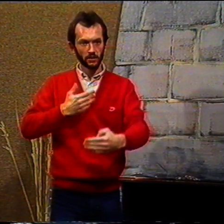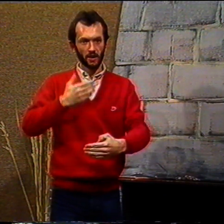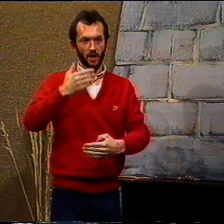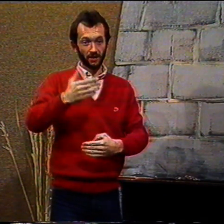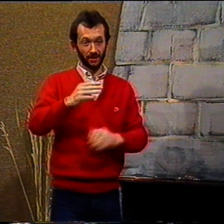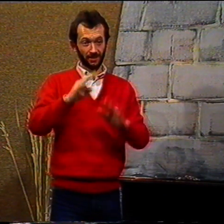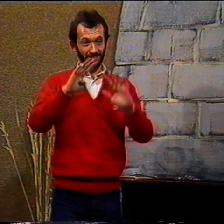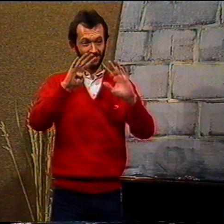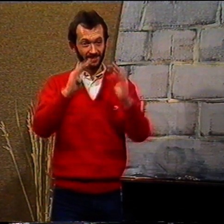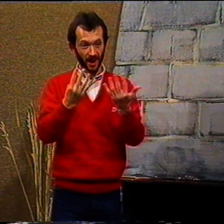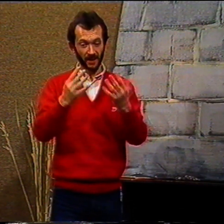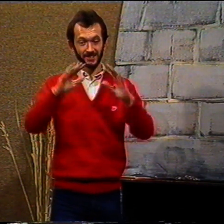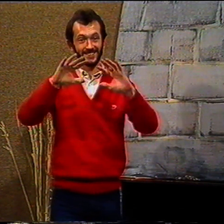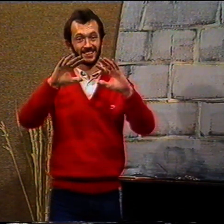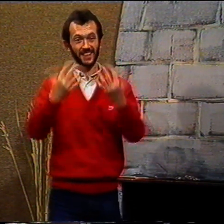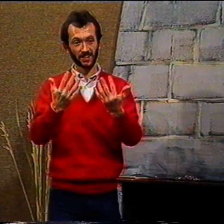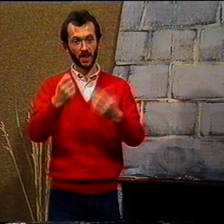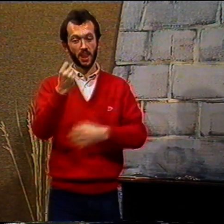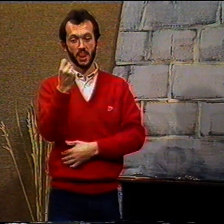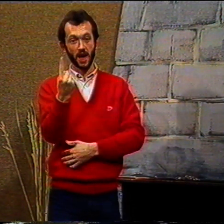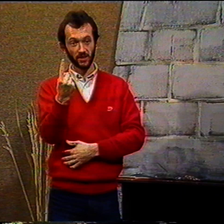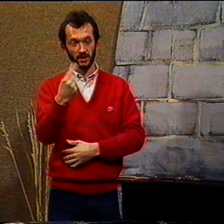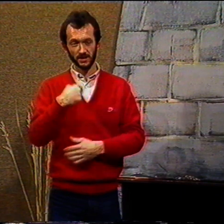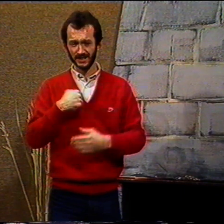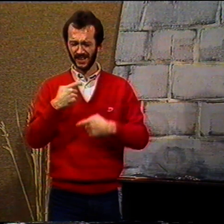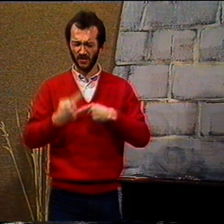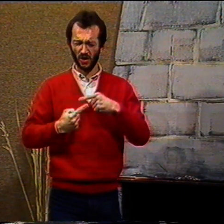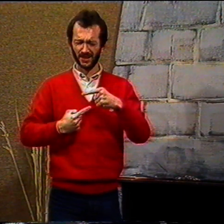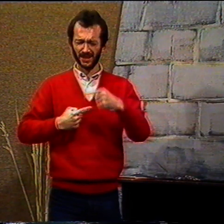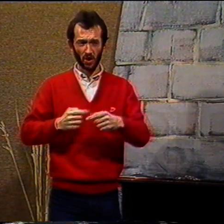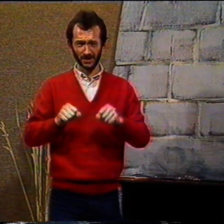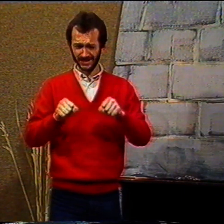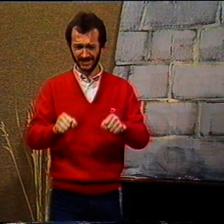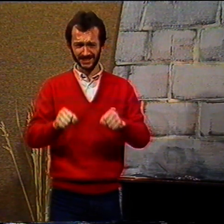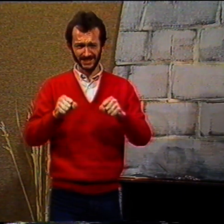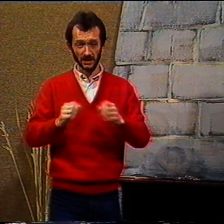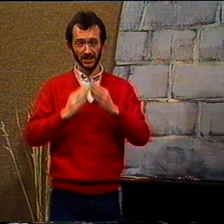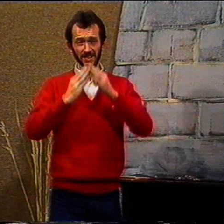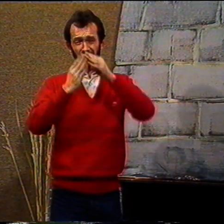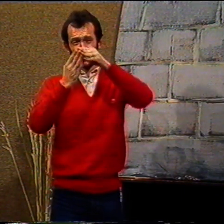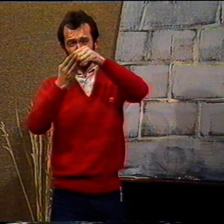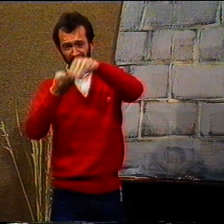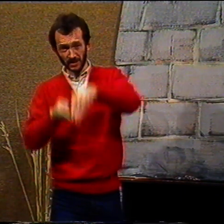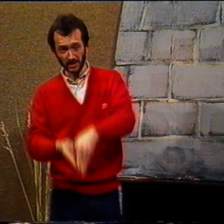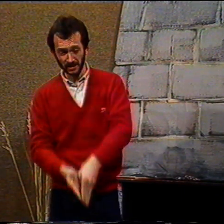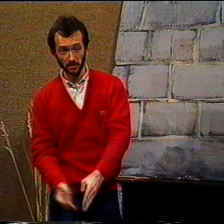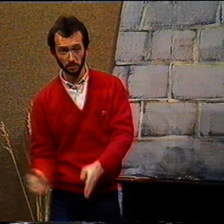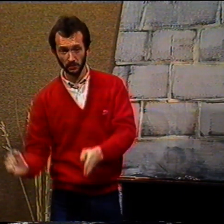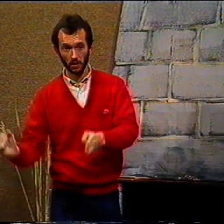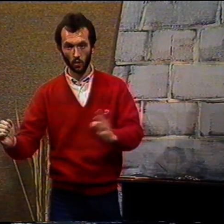but no, it just carried on from 9, 10, 11 o'clock. Just carried on, holding on at the helm. And the boat would go